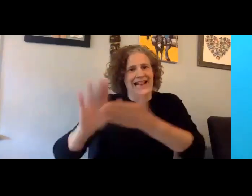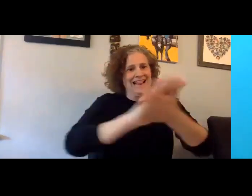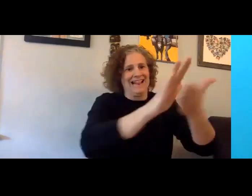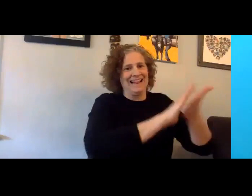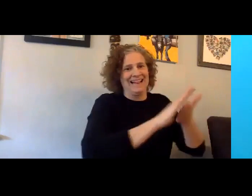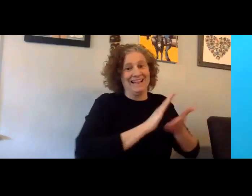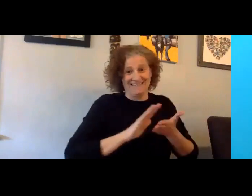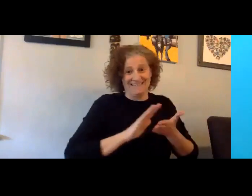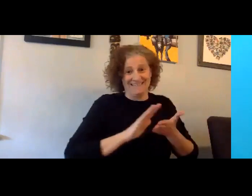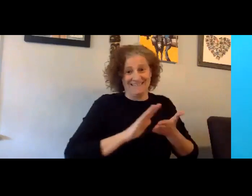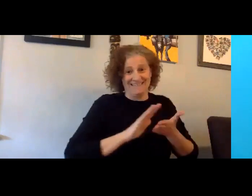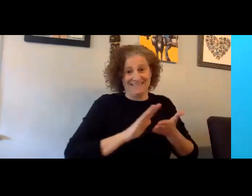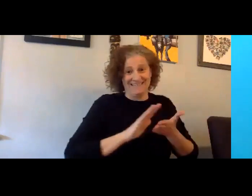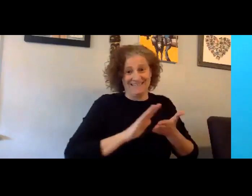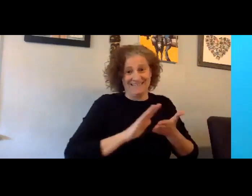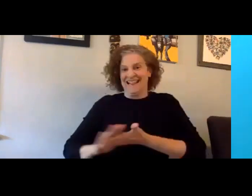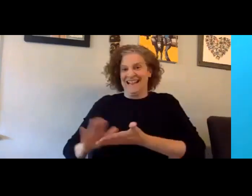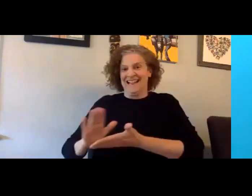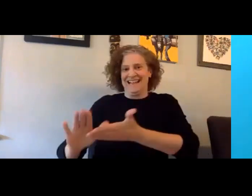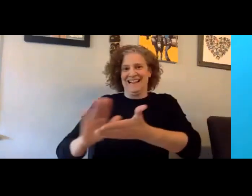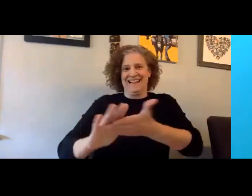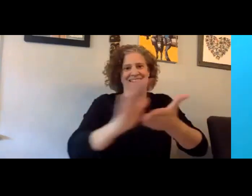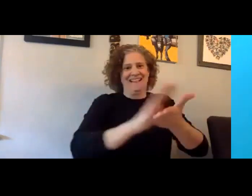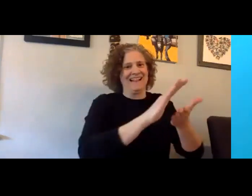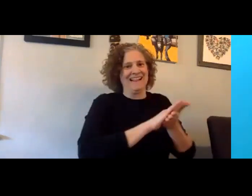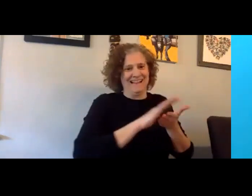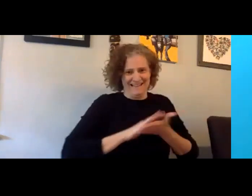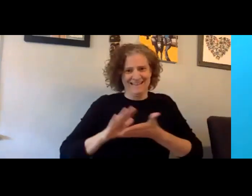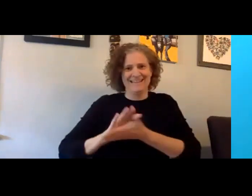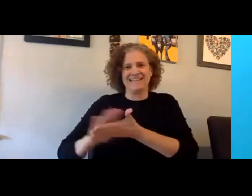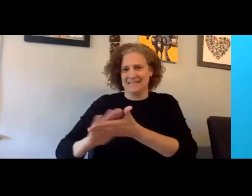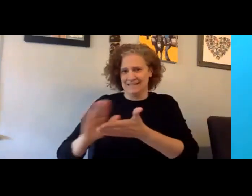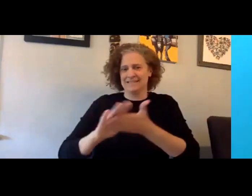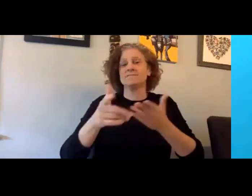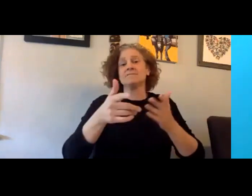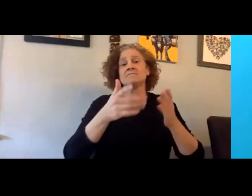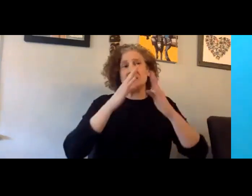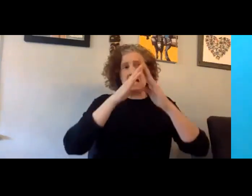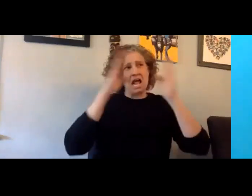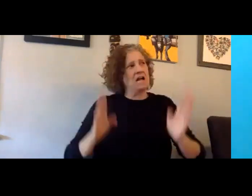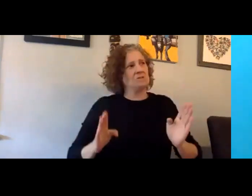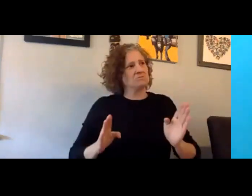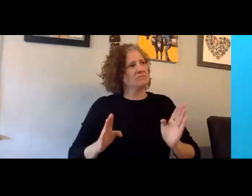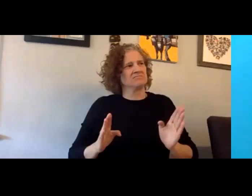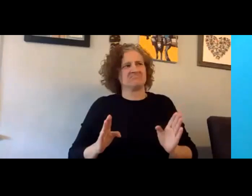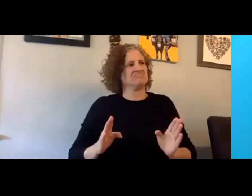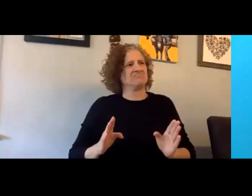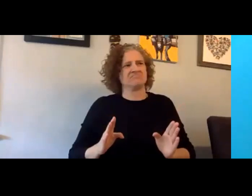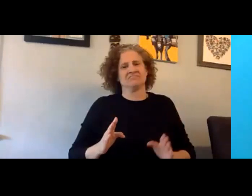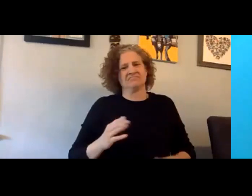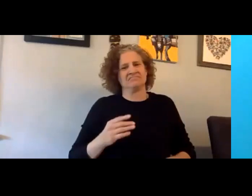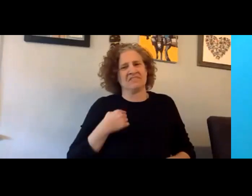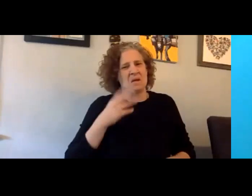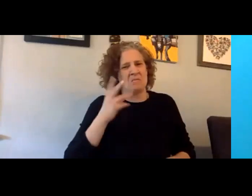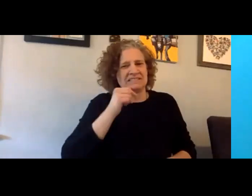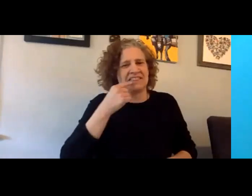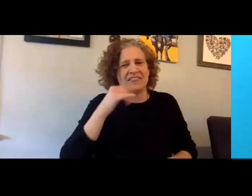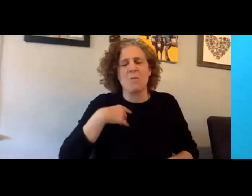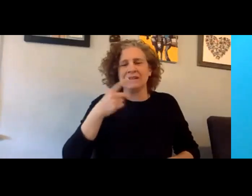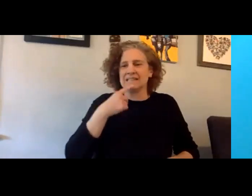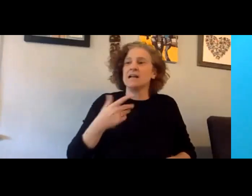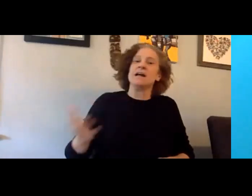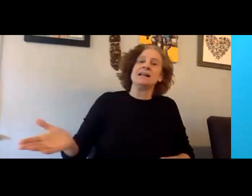say, come on, it's time to clean. So we're going to clean all the way around, clean the house.